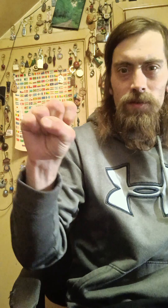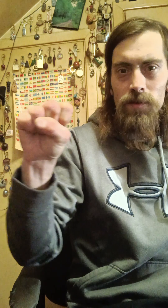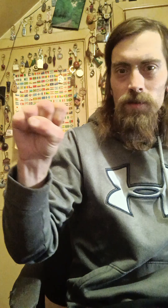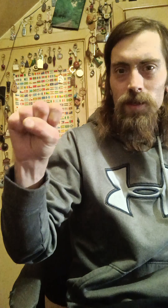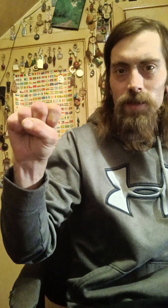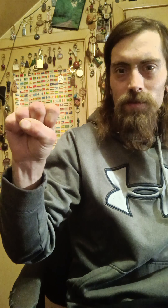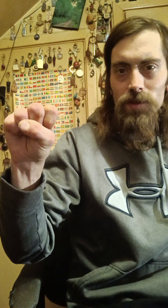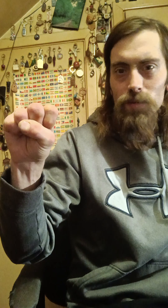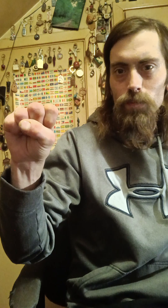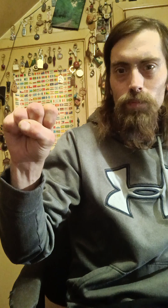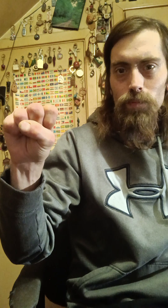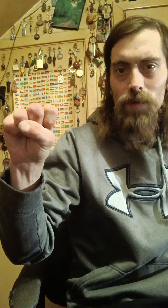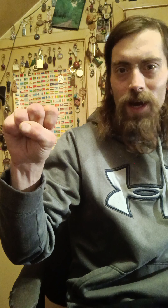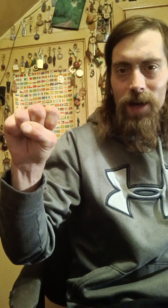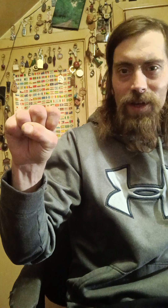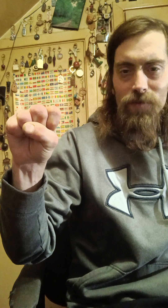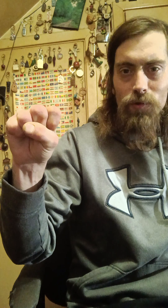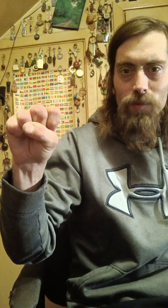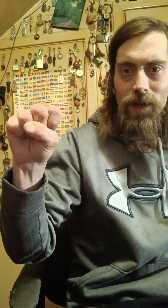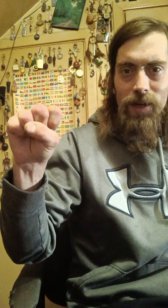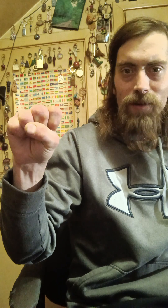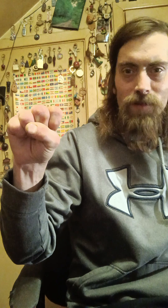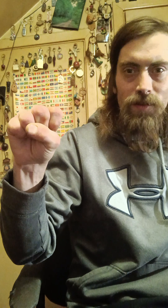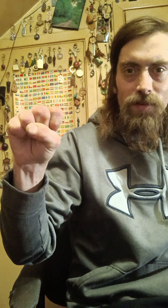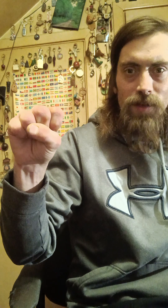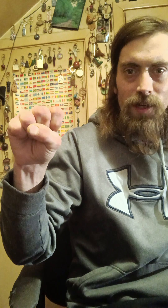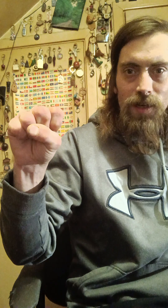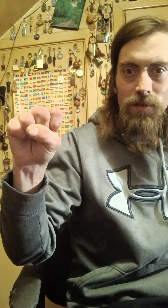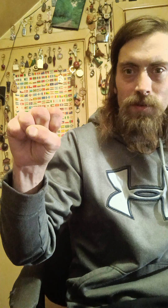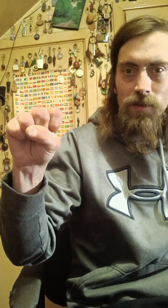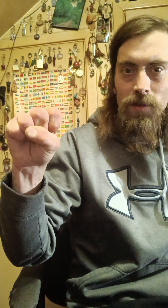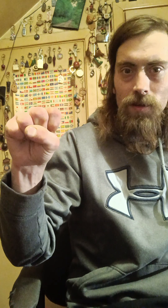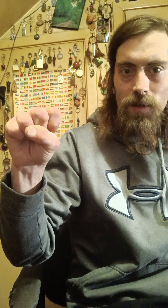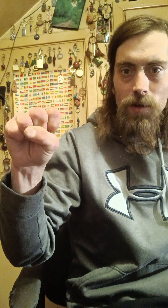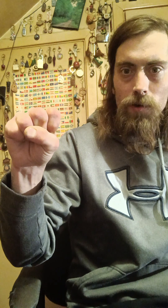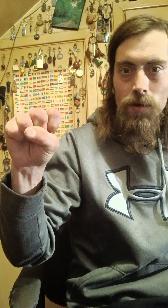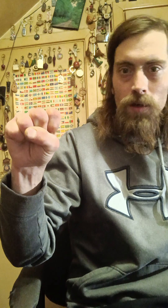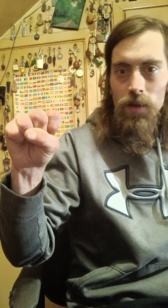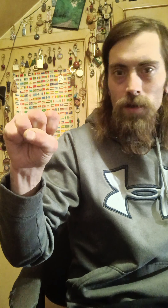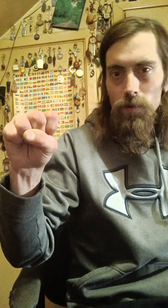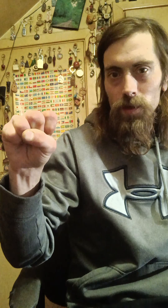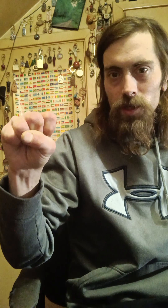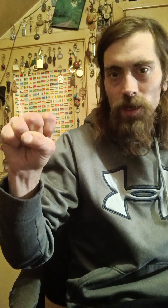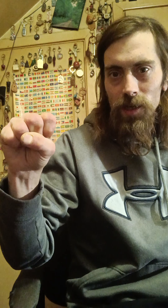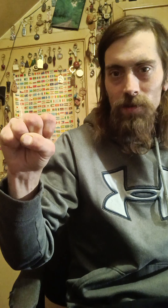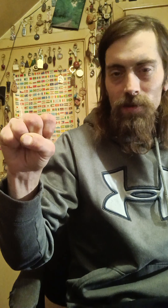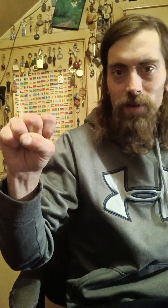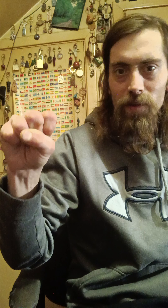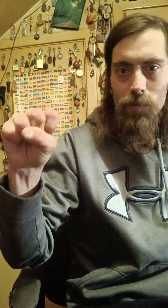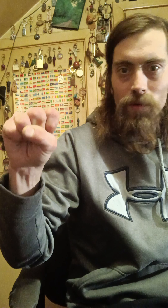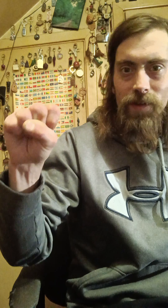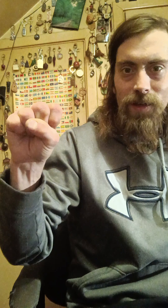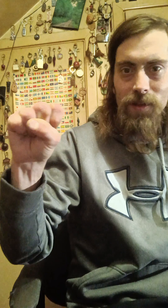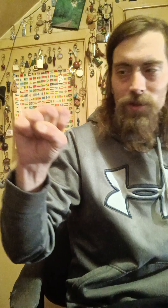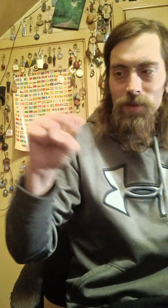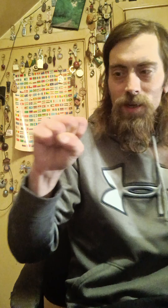S is kind of like if you were making a fist, I guess, you know, which I guess another one that you'll just kind